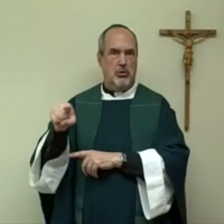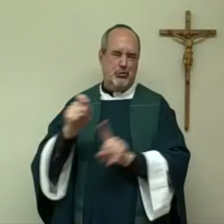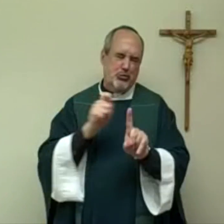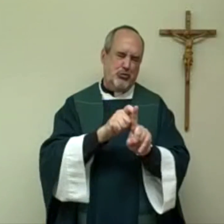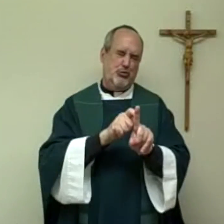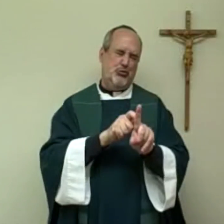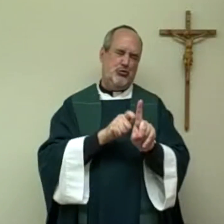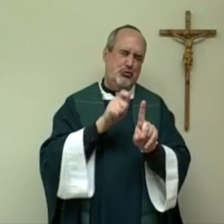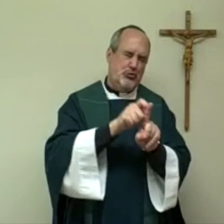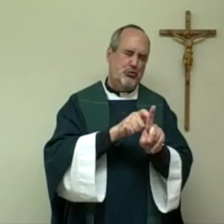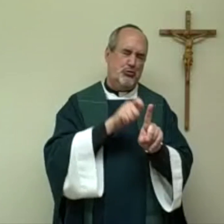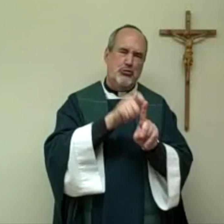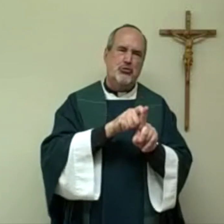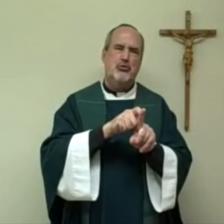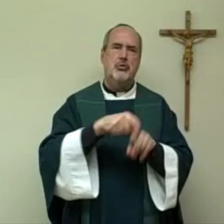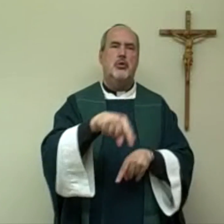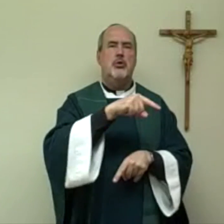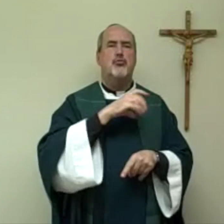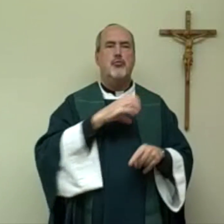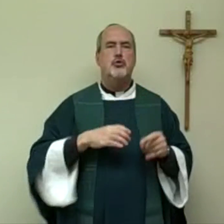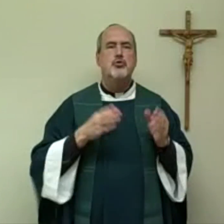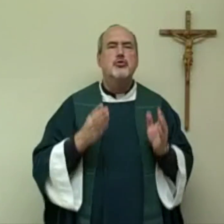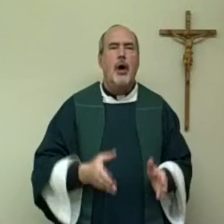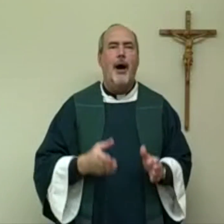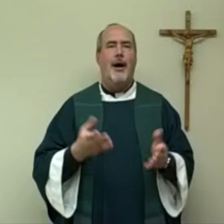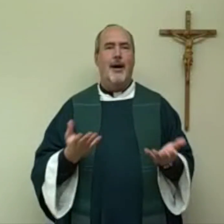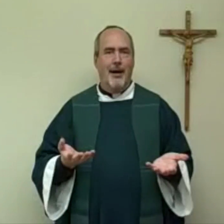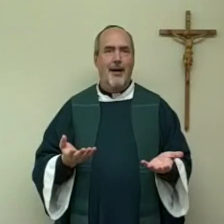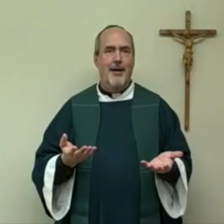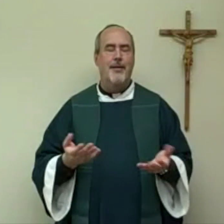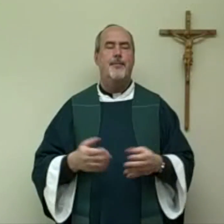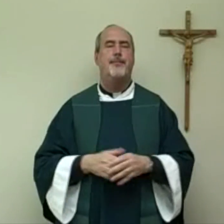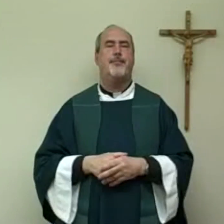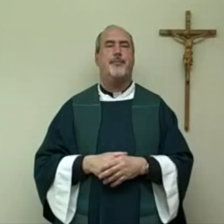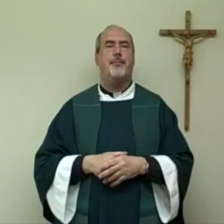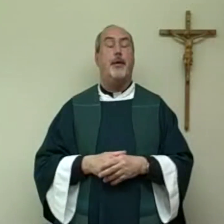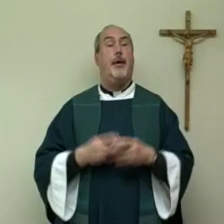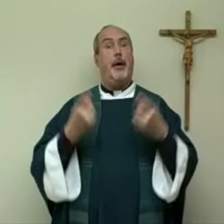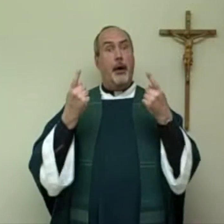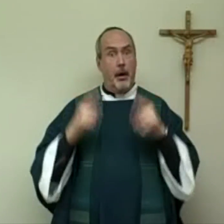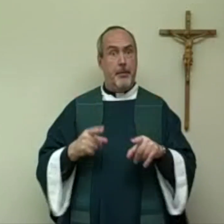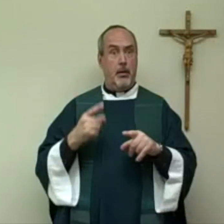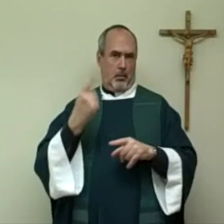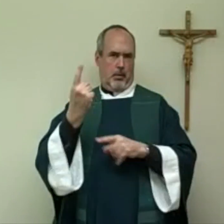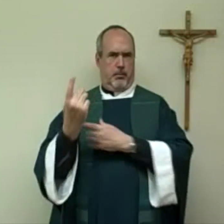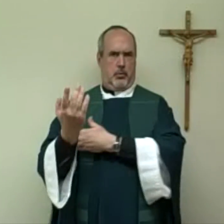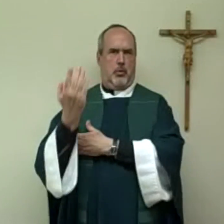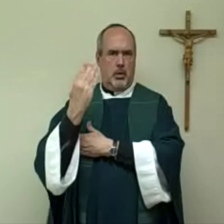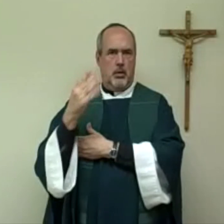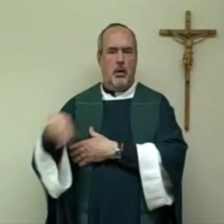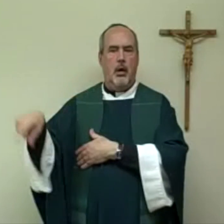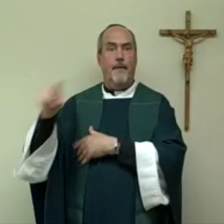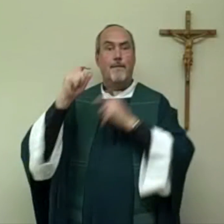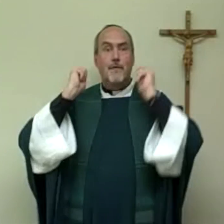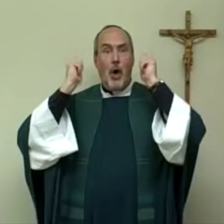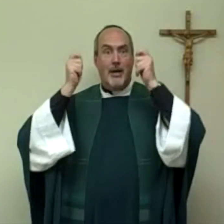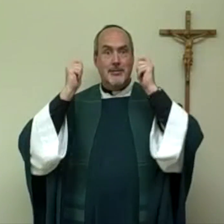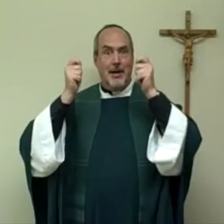and they tend to be atheists. They persecuted Christians horribly during that time.